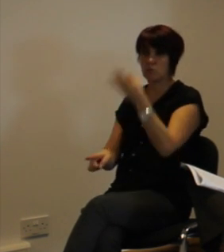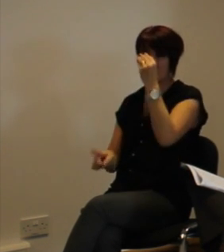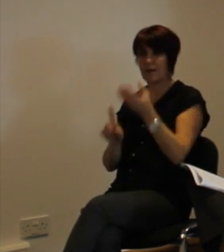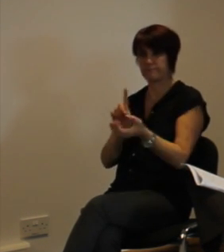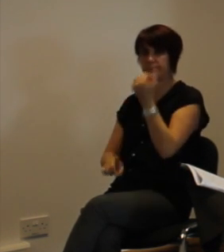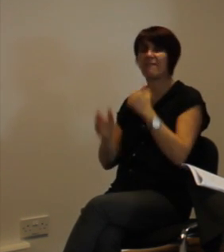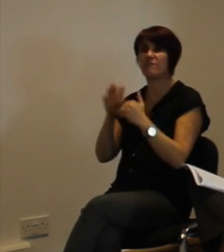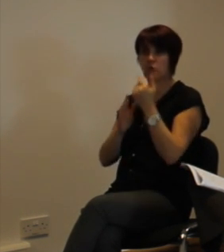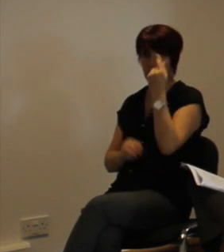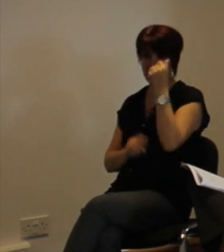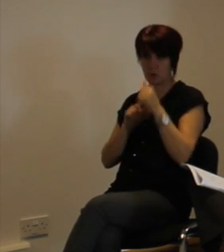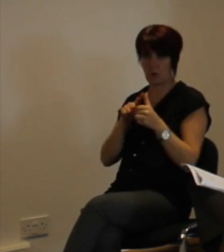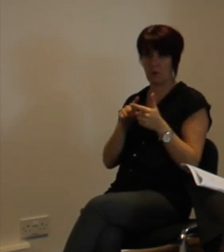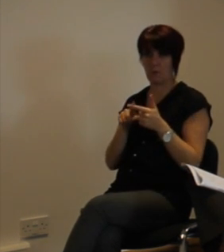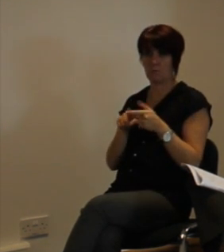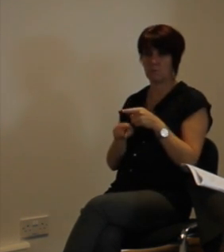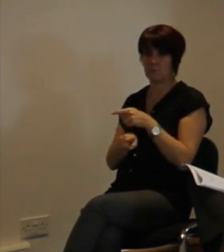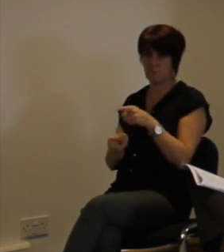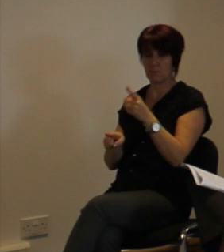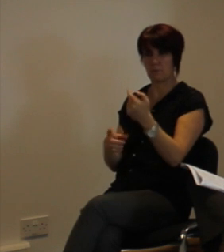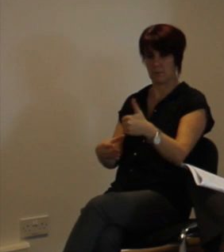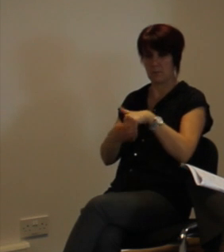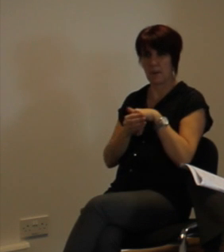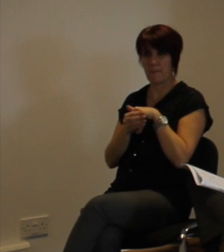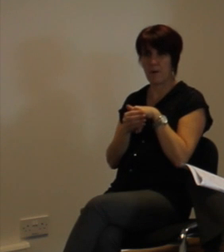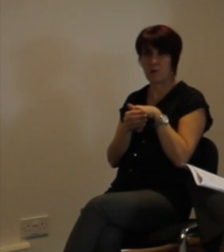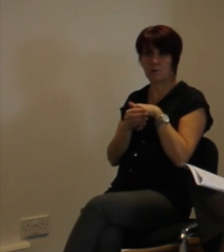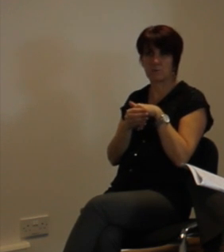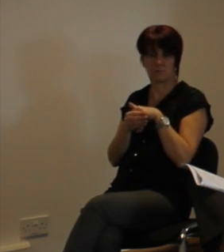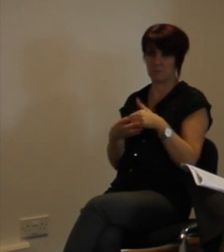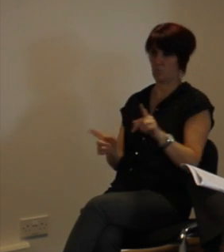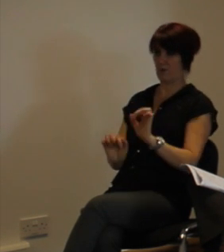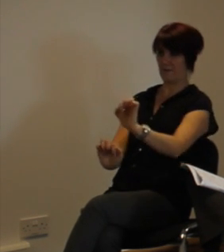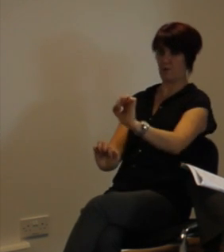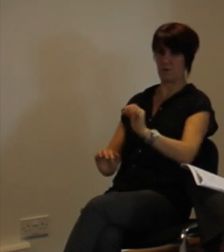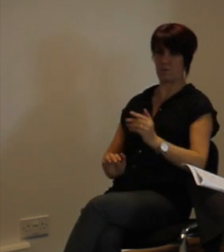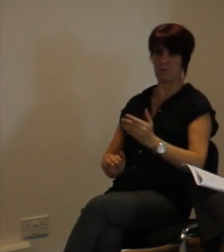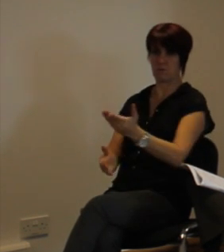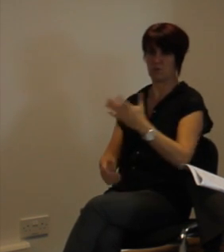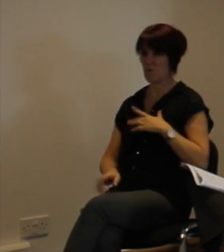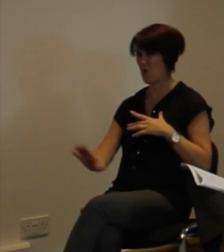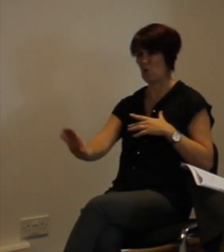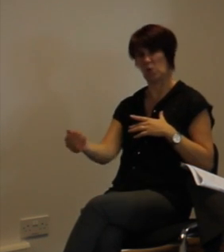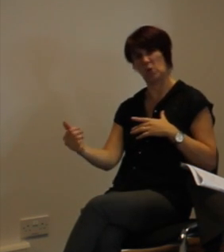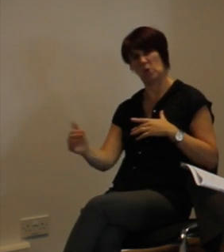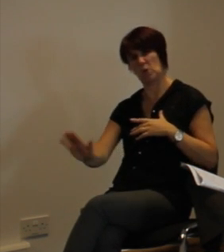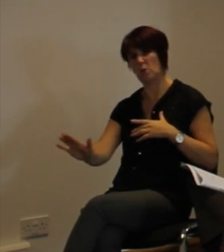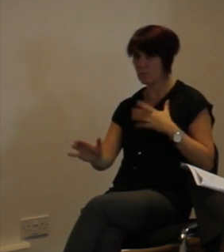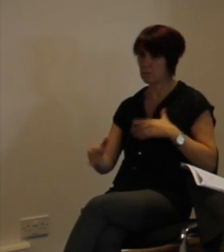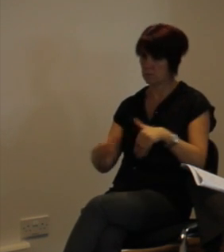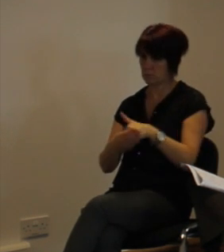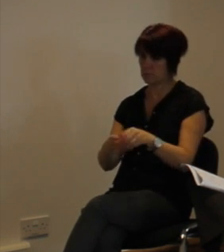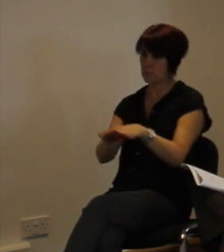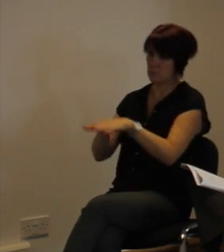full potential. We want learners to be able to take part in whatever you're providing for them. We don't want to be turning people away.